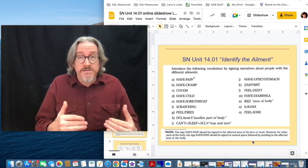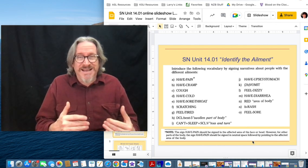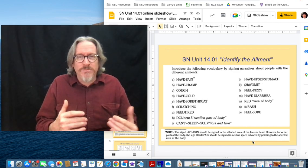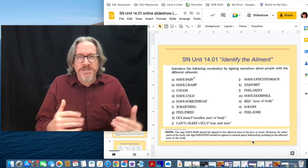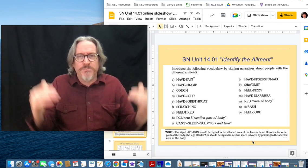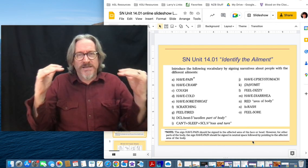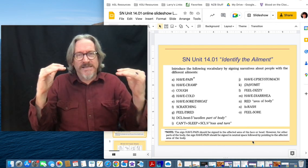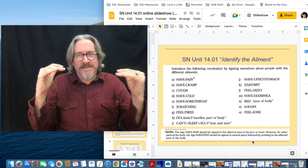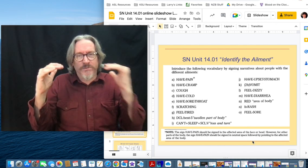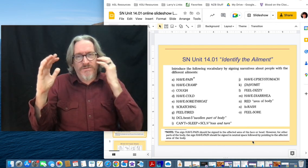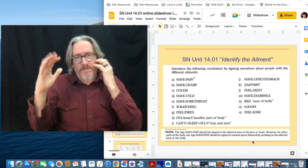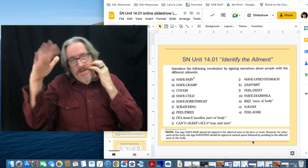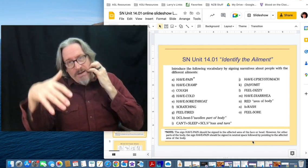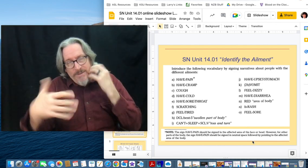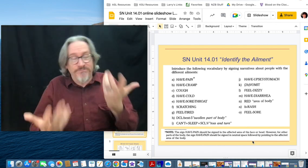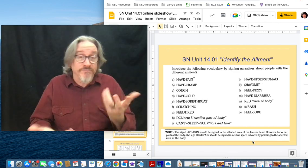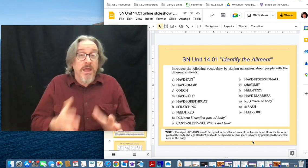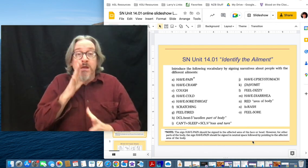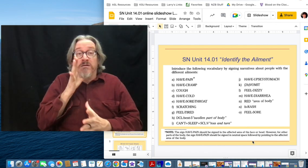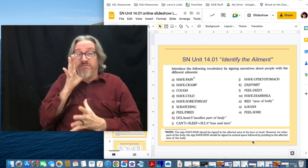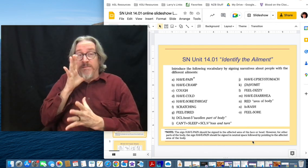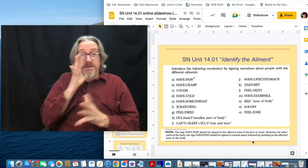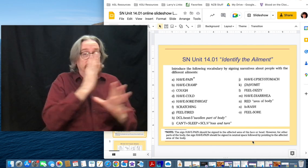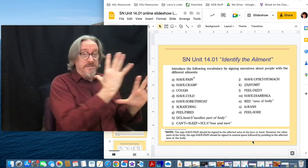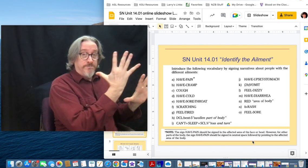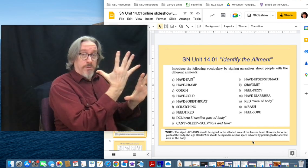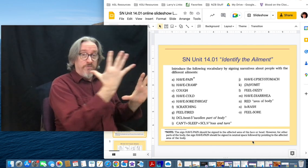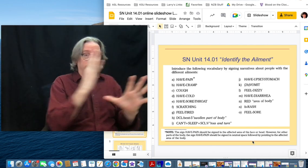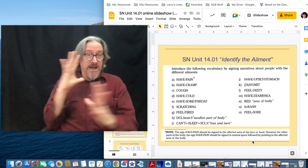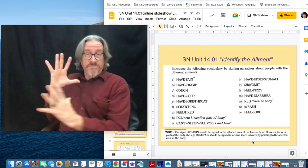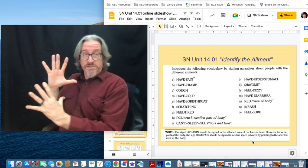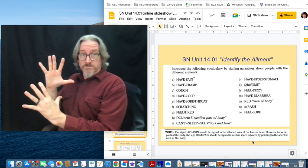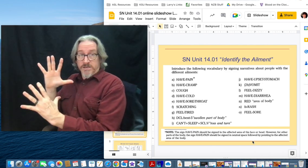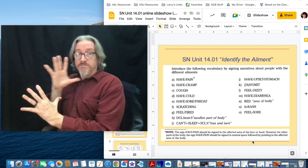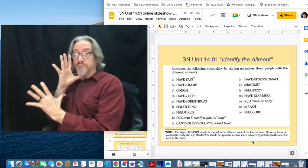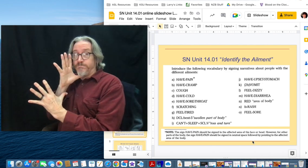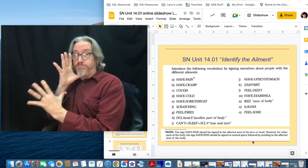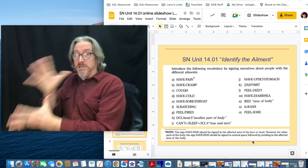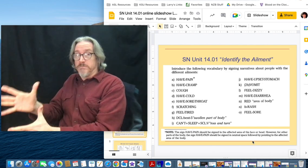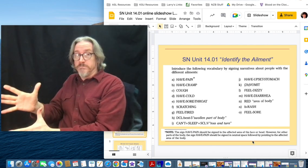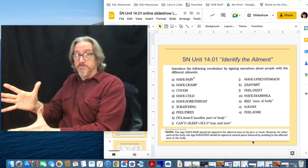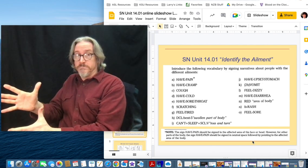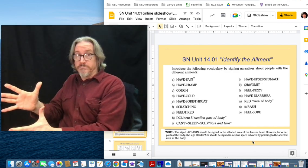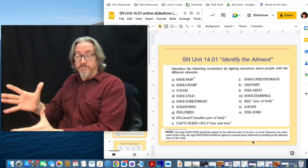Vomit. I kind of wish they'd put dizzy with vomit. Anyway, vomit is both fives, right?